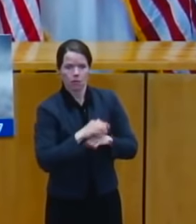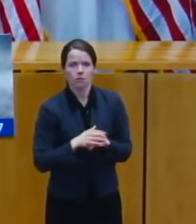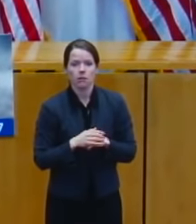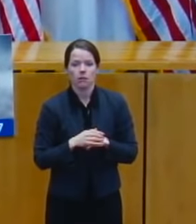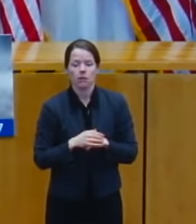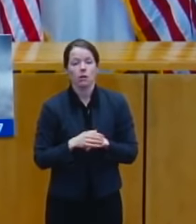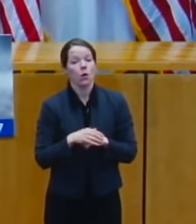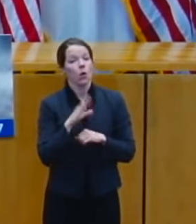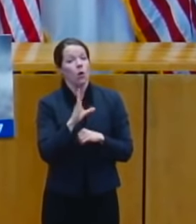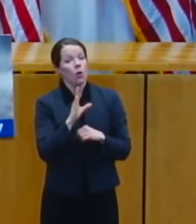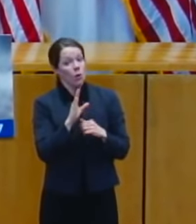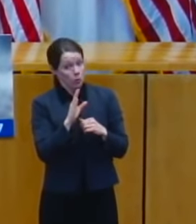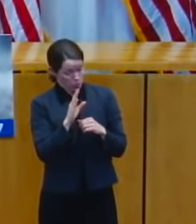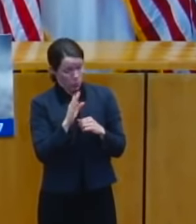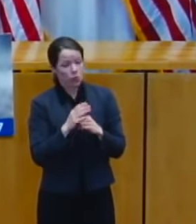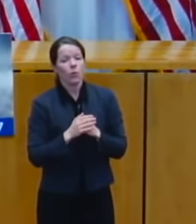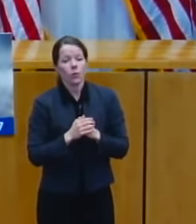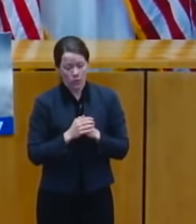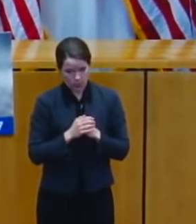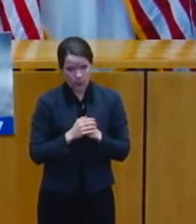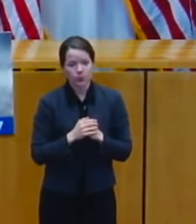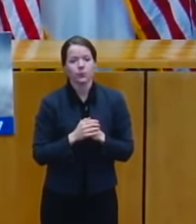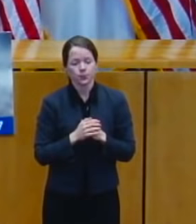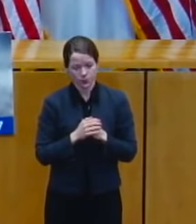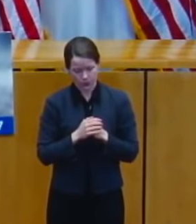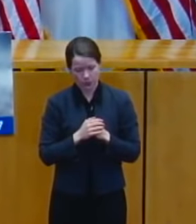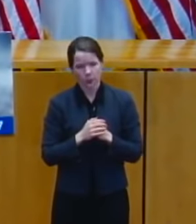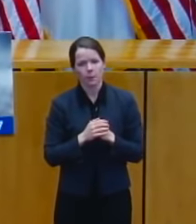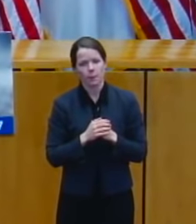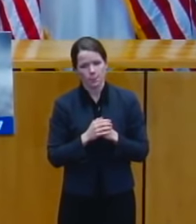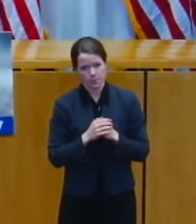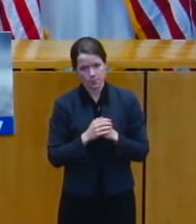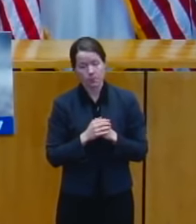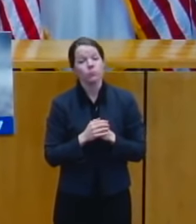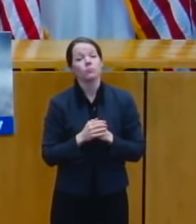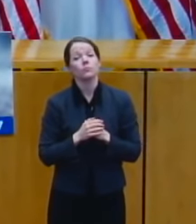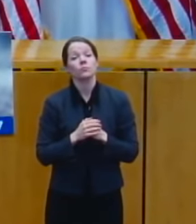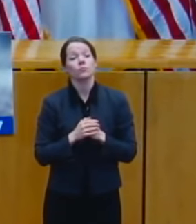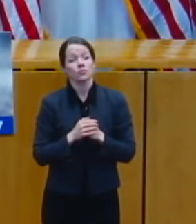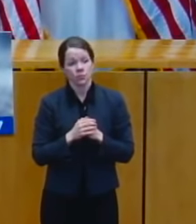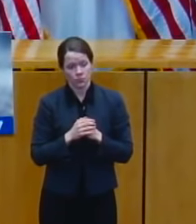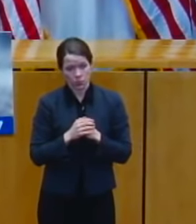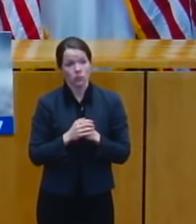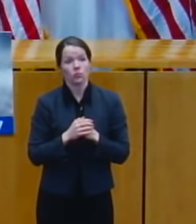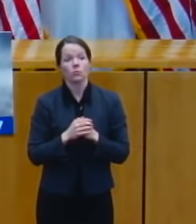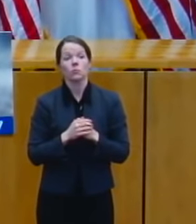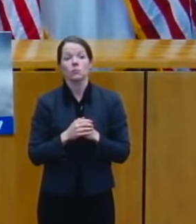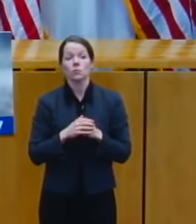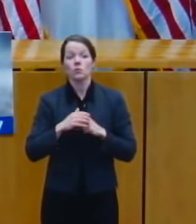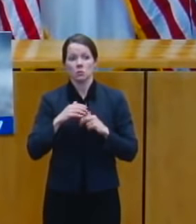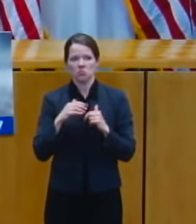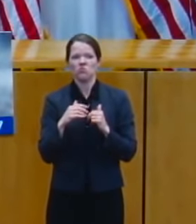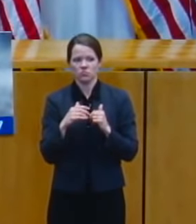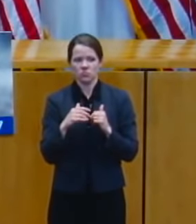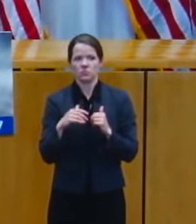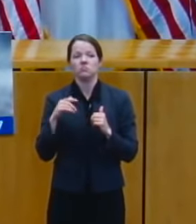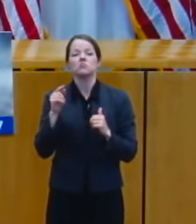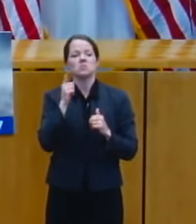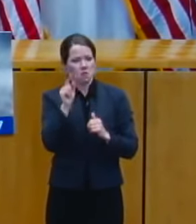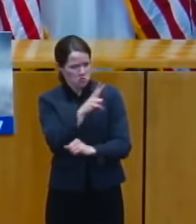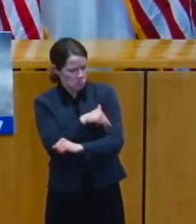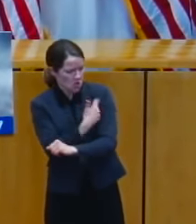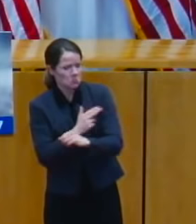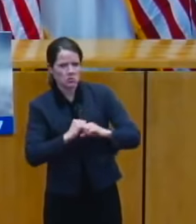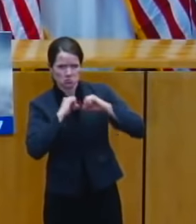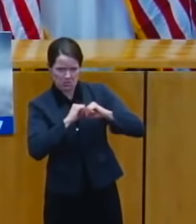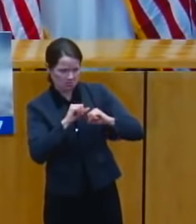providers to use in response to this pandemic. We speak with leaders and doctors from Massachusetts